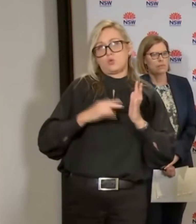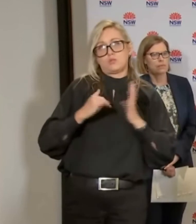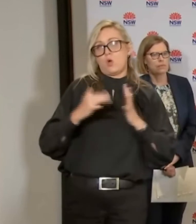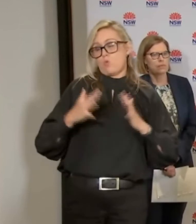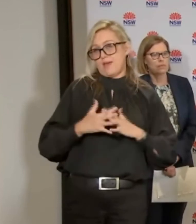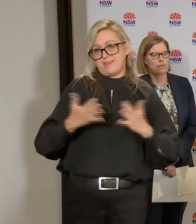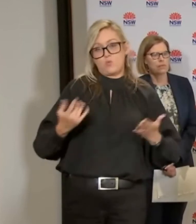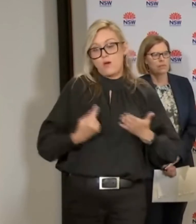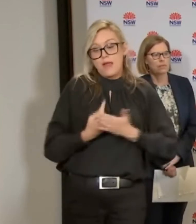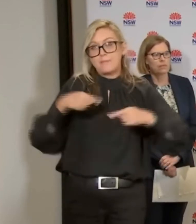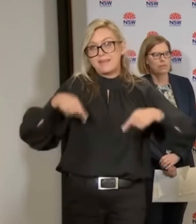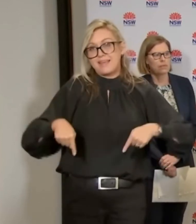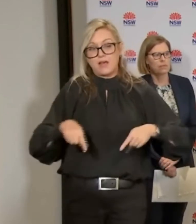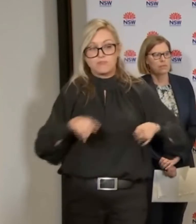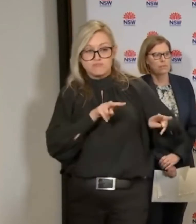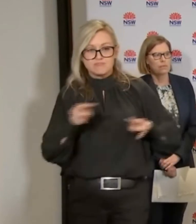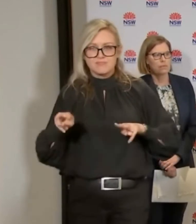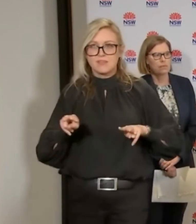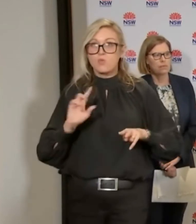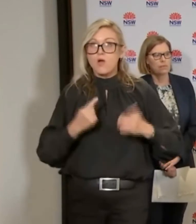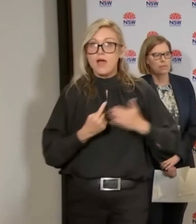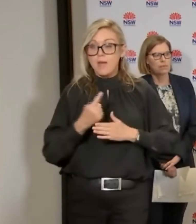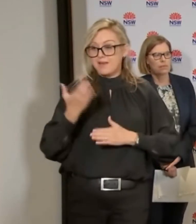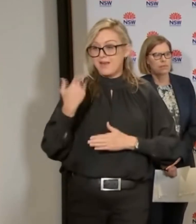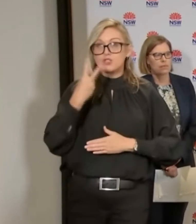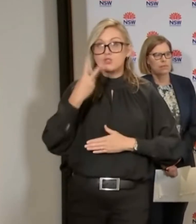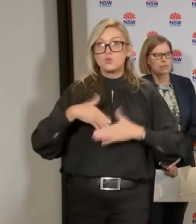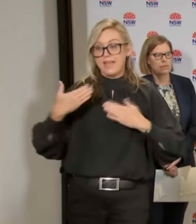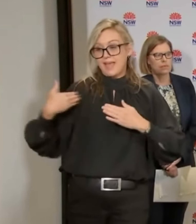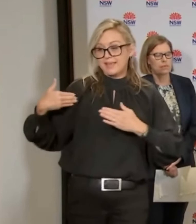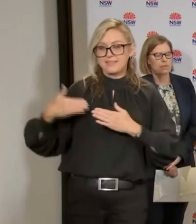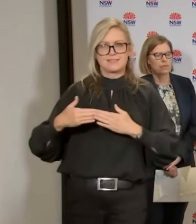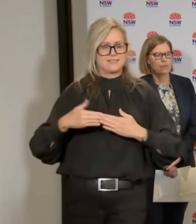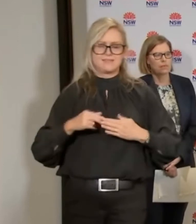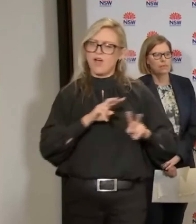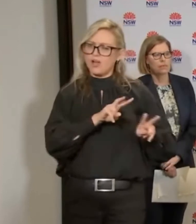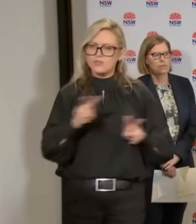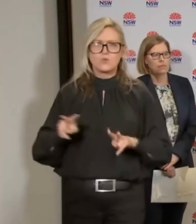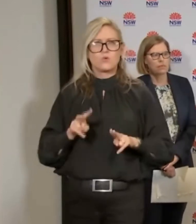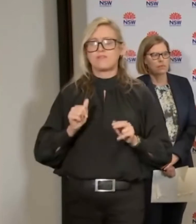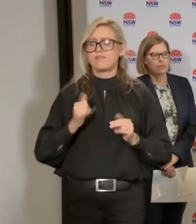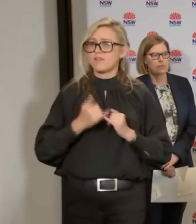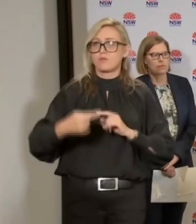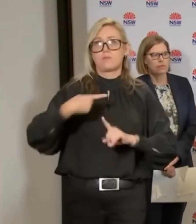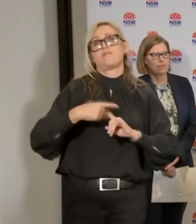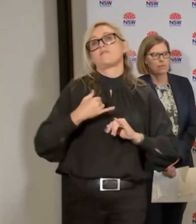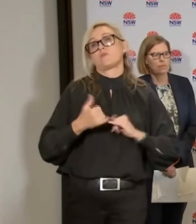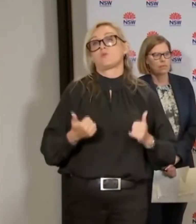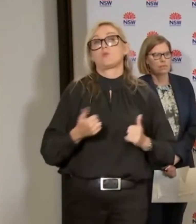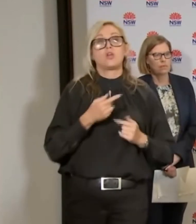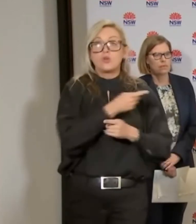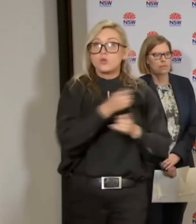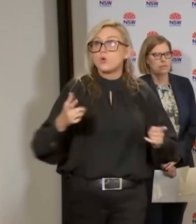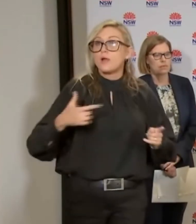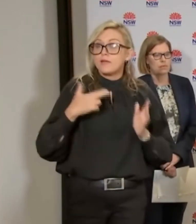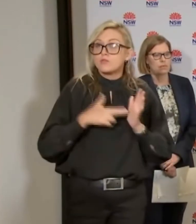48 hours. So if you're a New South Wales resident, you should feel very confident about getting the vaccine, making sure that